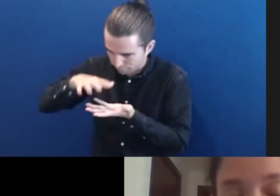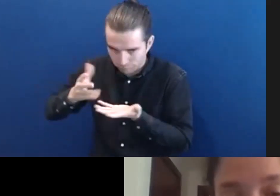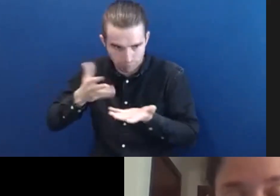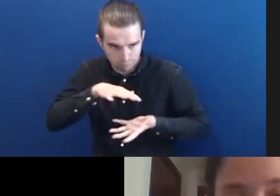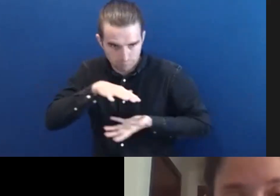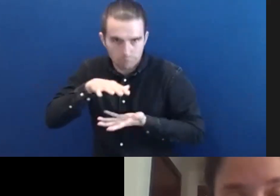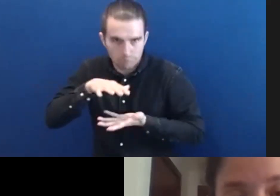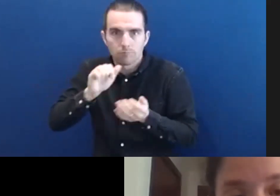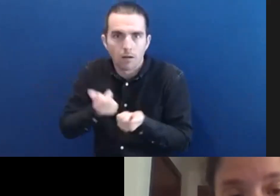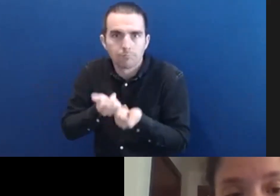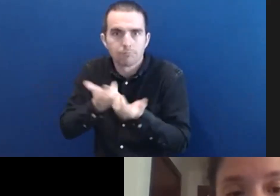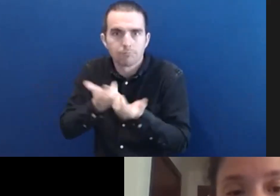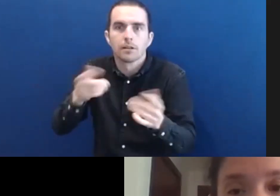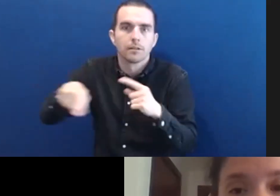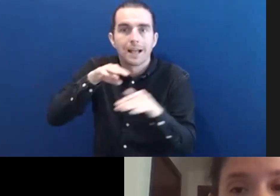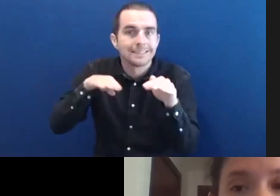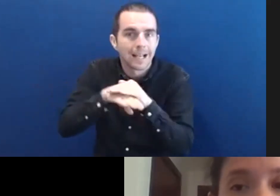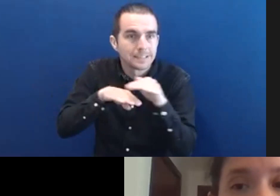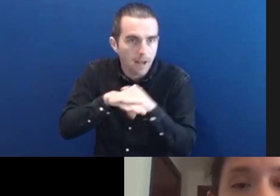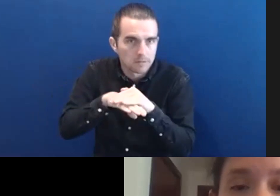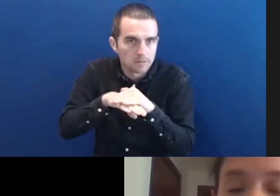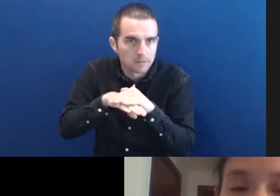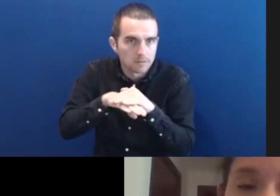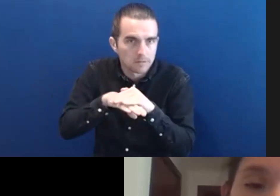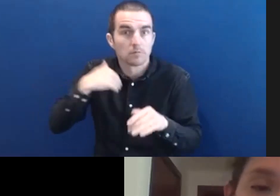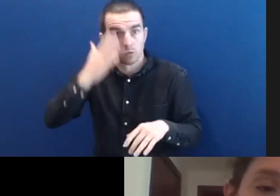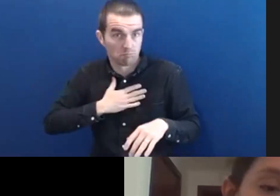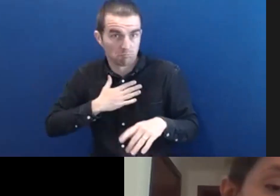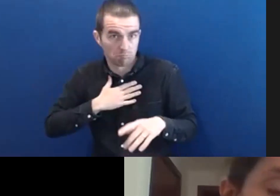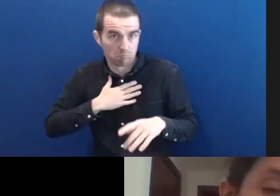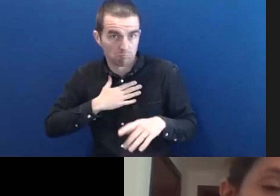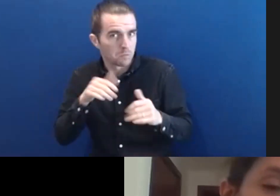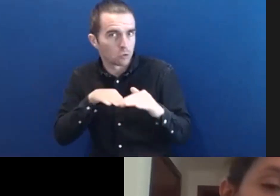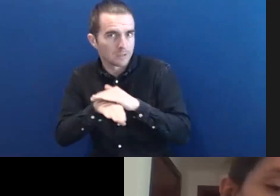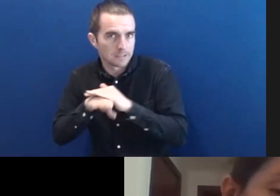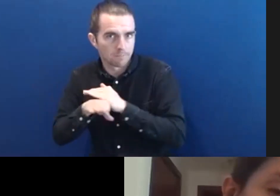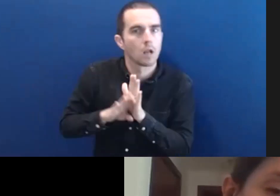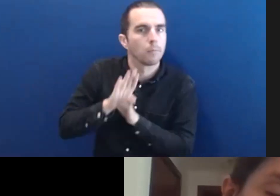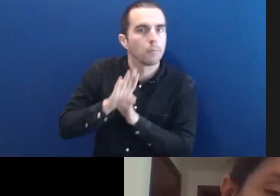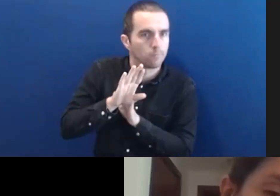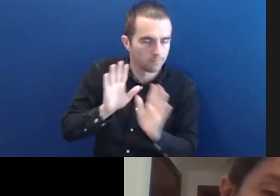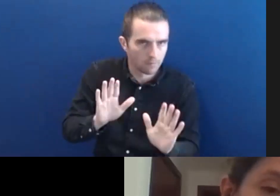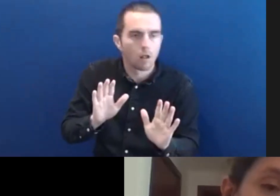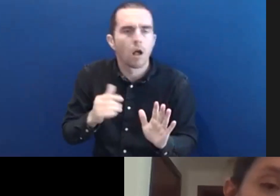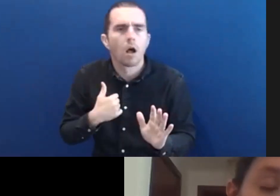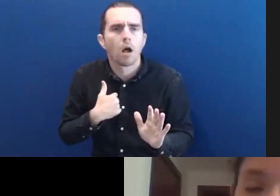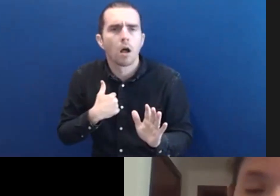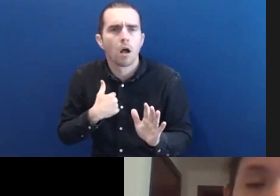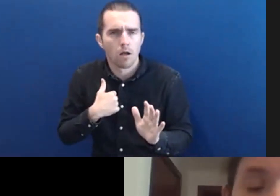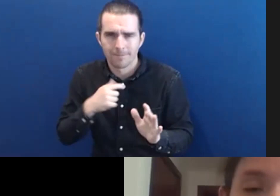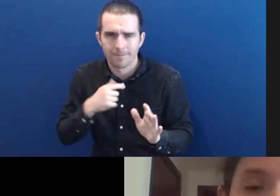disabilities and working directly with people with disabilities to make sure that our research, our toolkits, our information on Civic Space